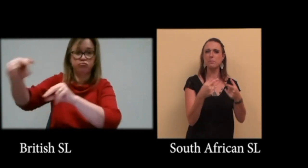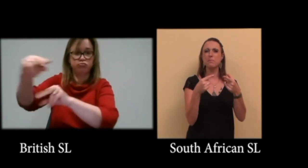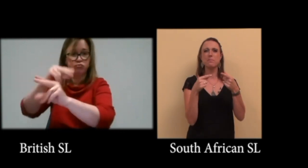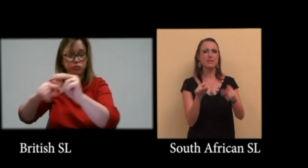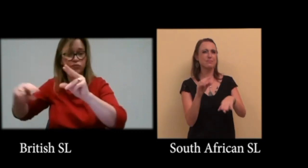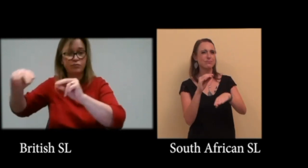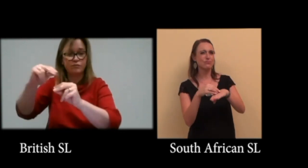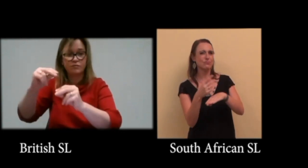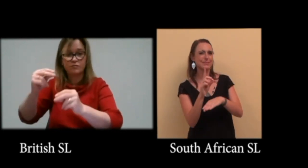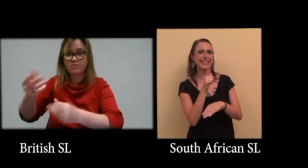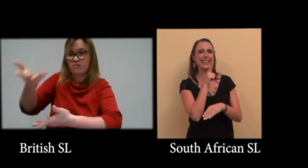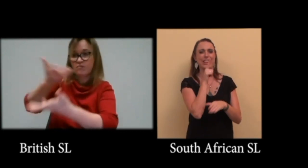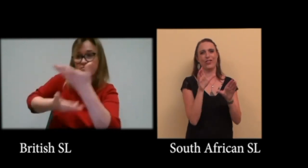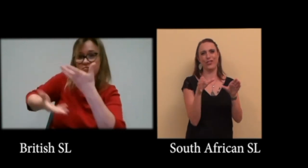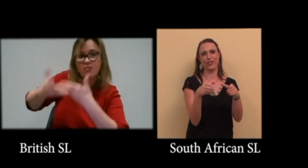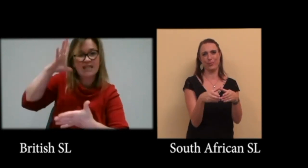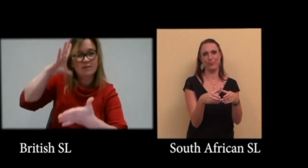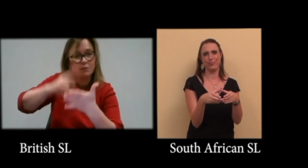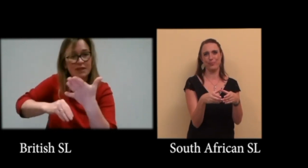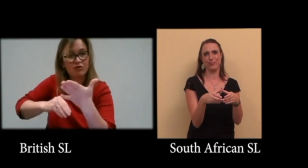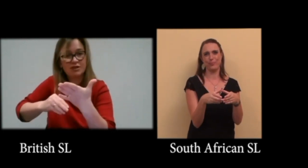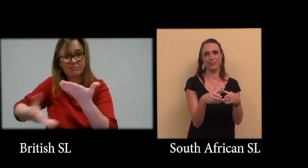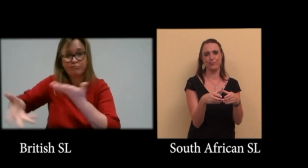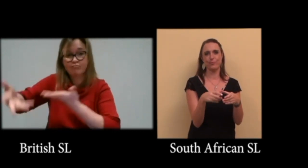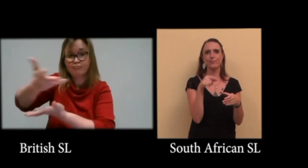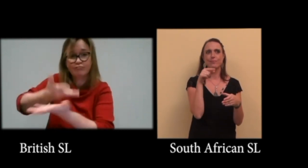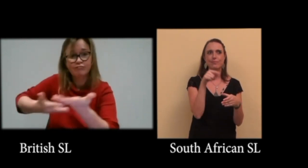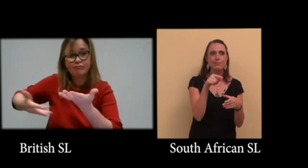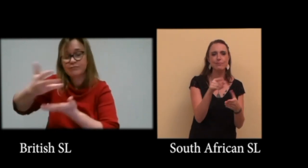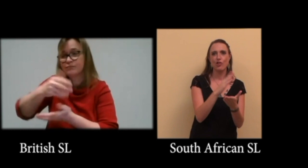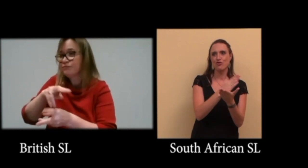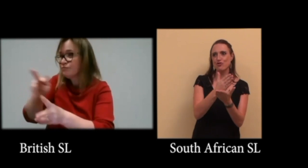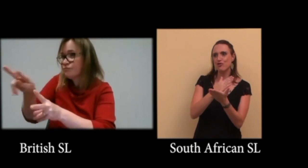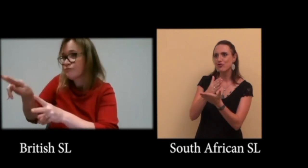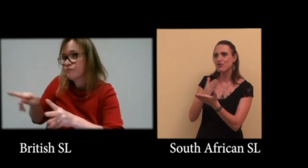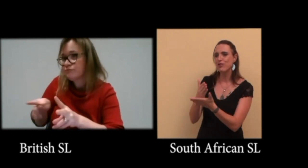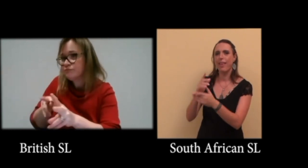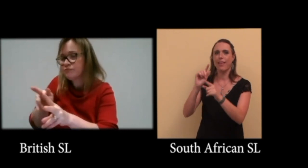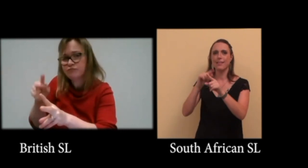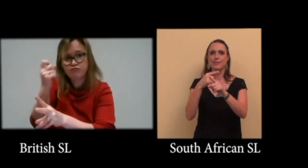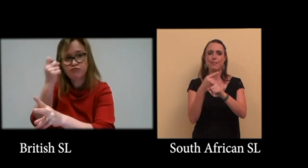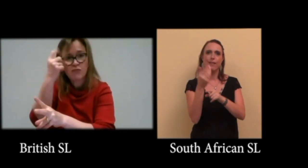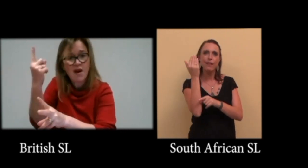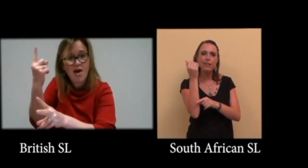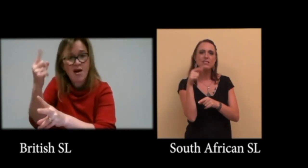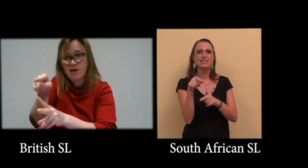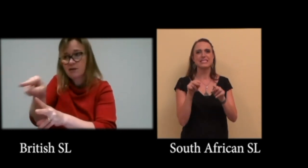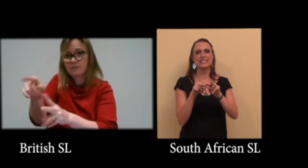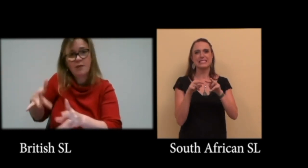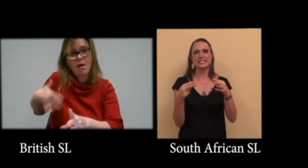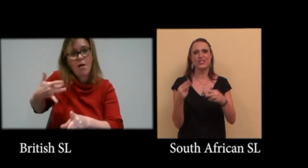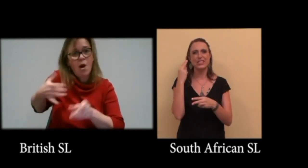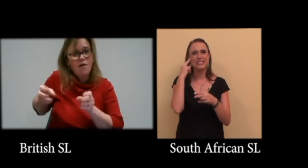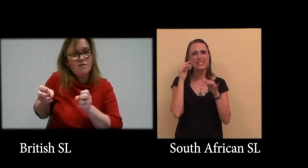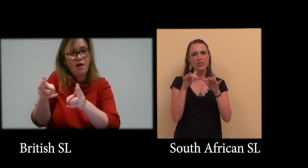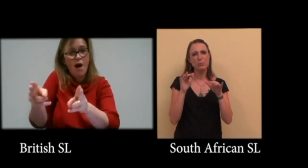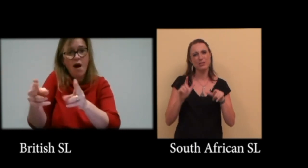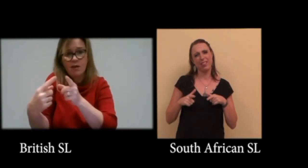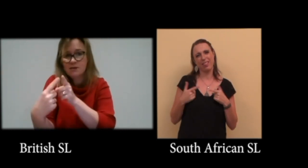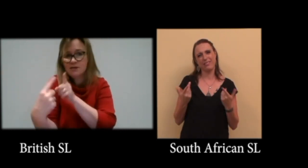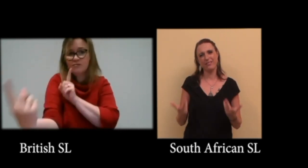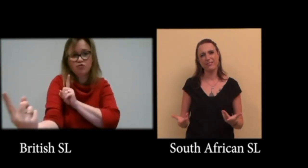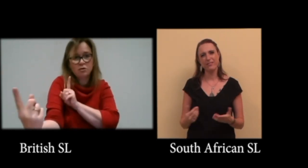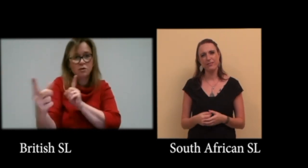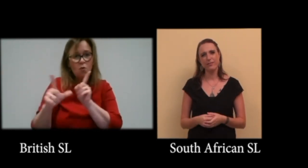could join, but it would be within a hearing group. And obviously those lived and shared experiences would be